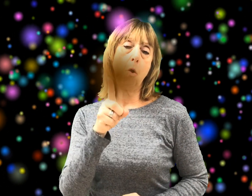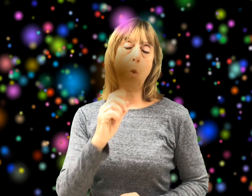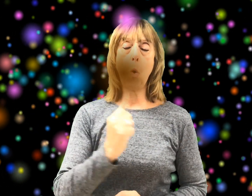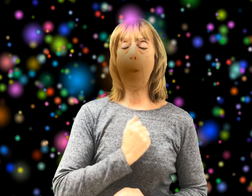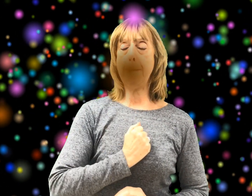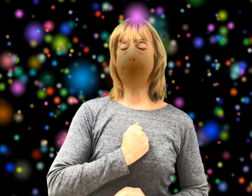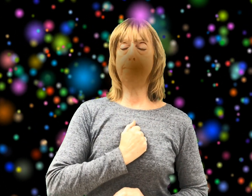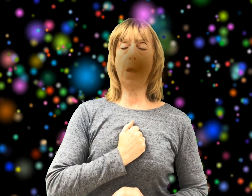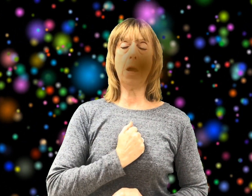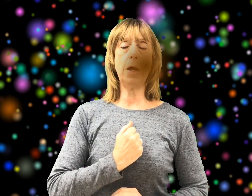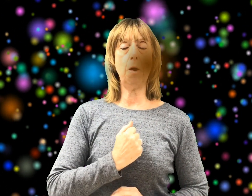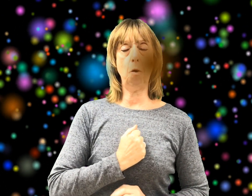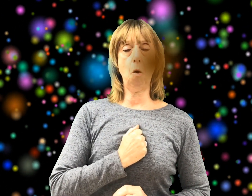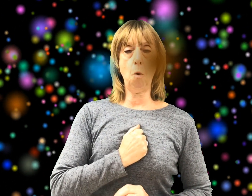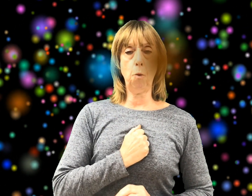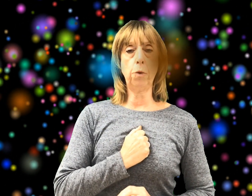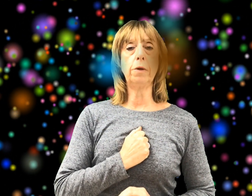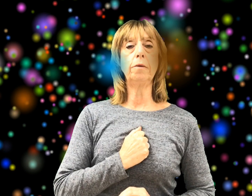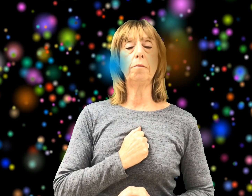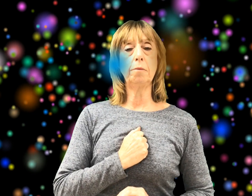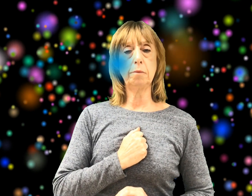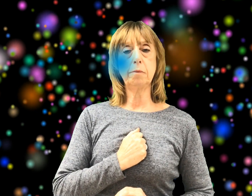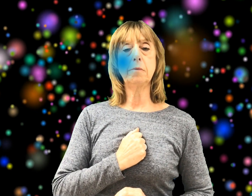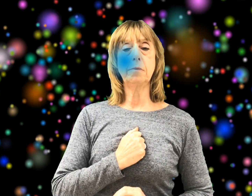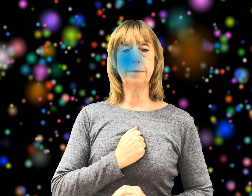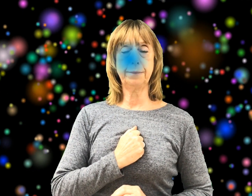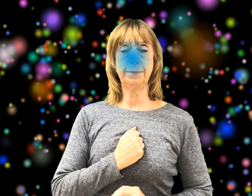call my own.